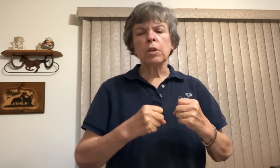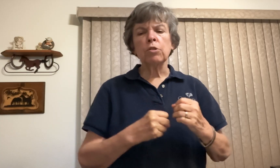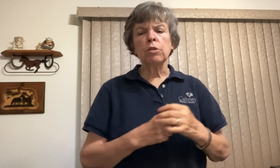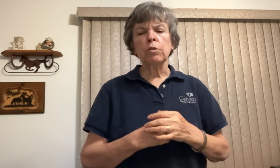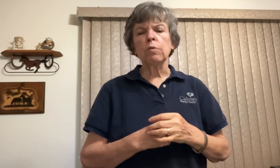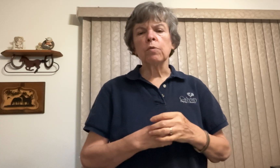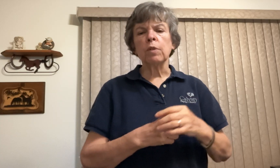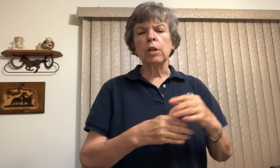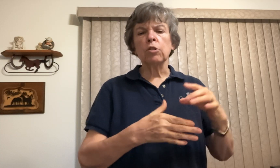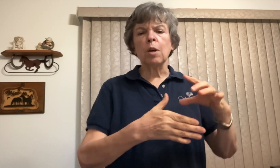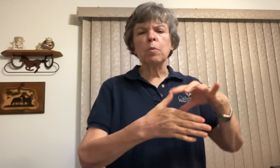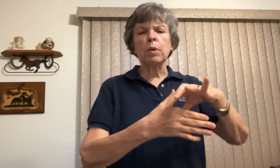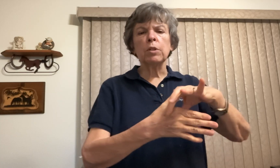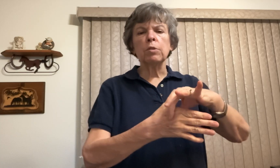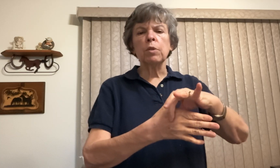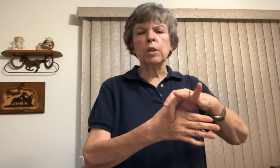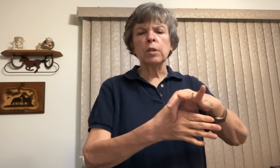could do for flesh. I'm going to do this,